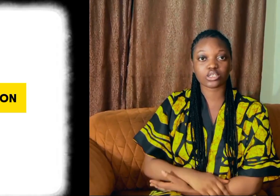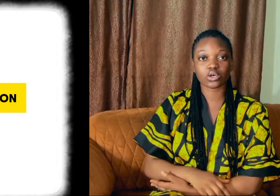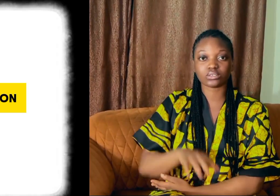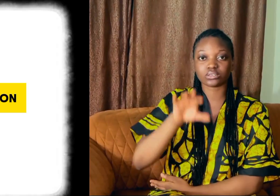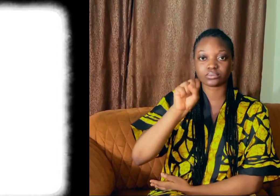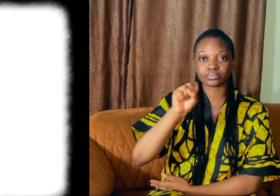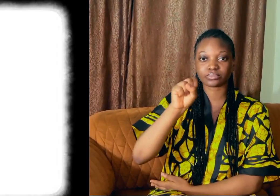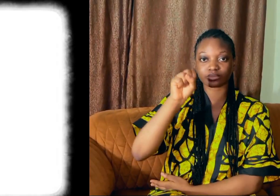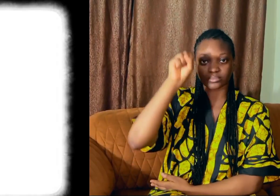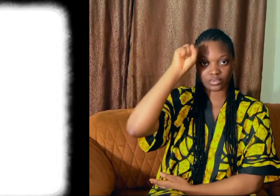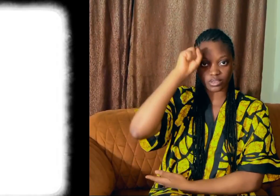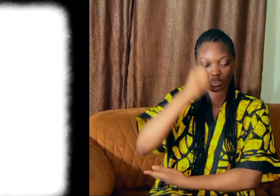son,